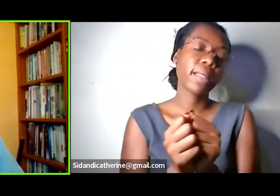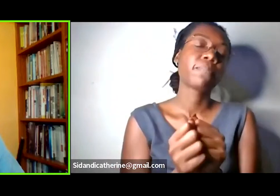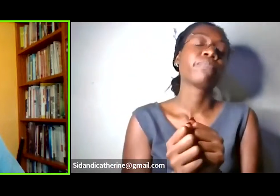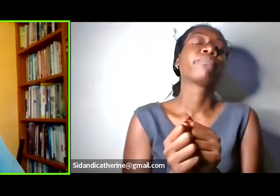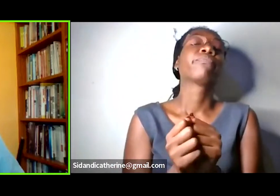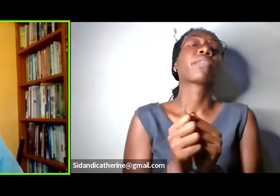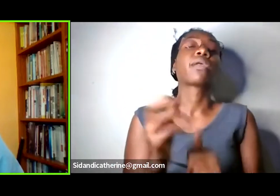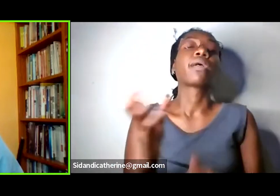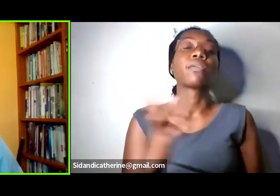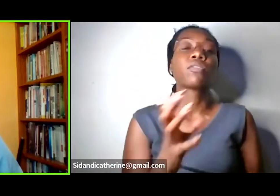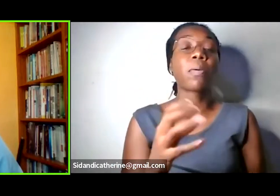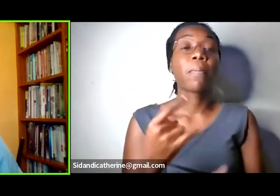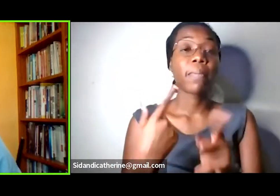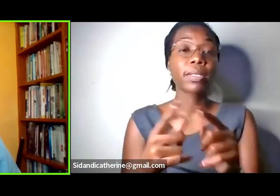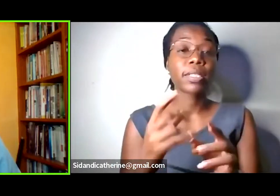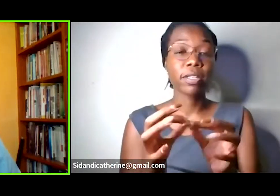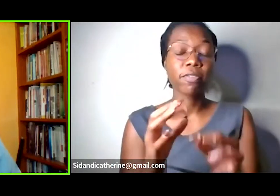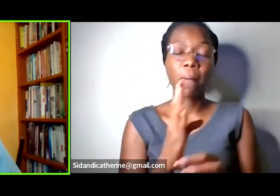equal,